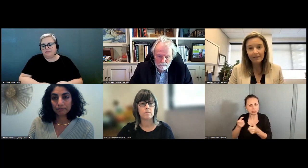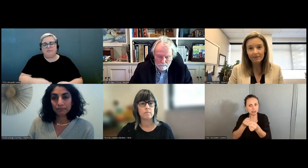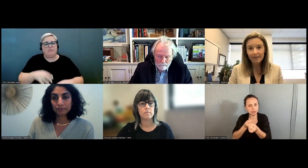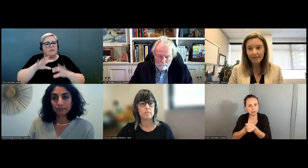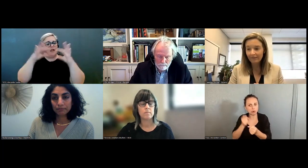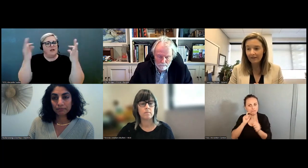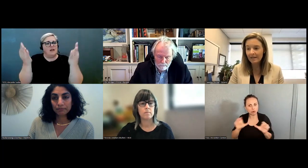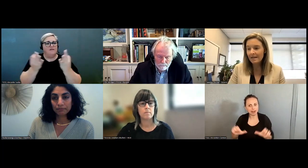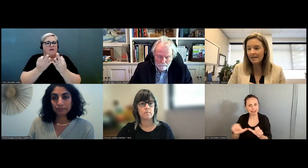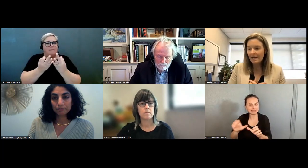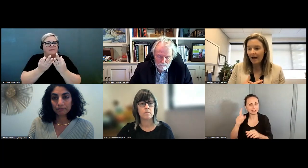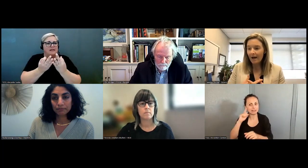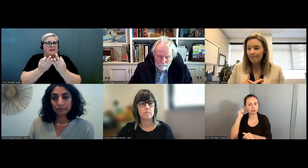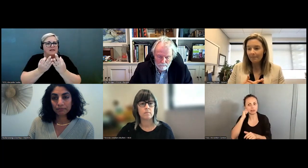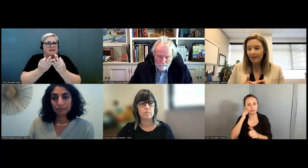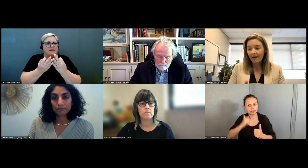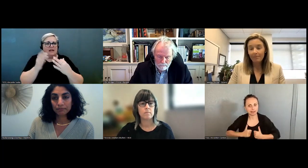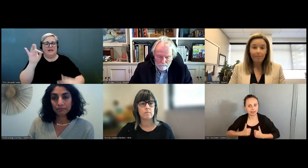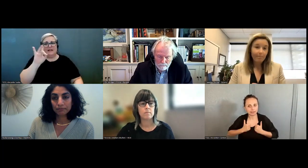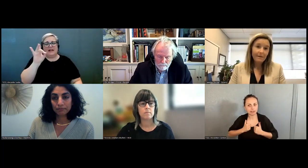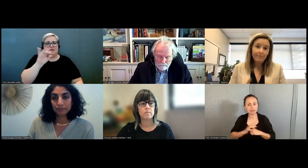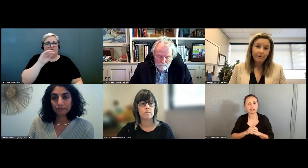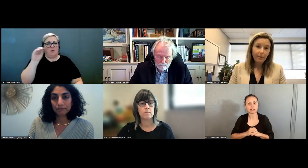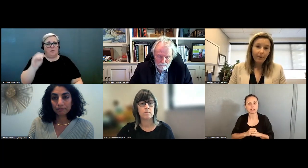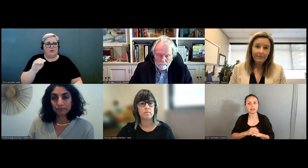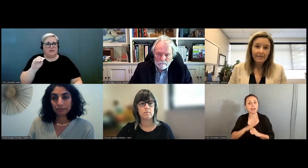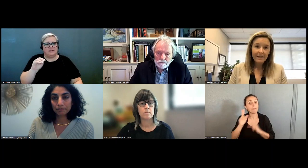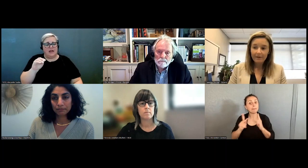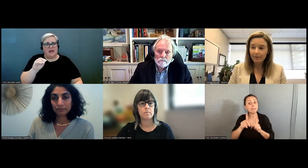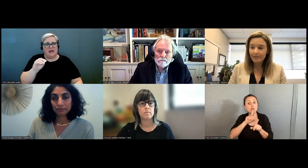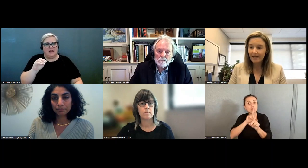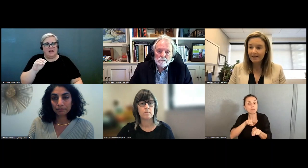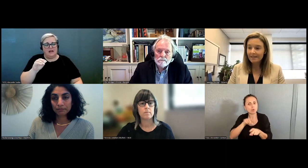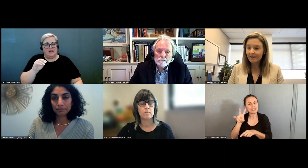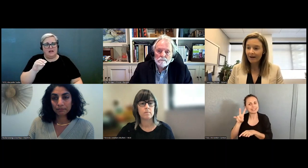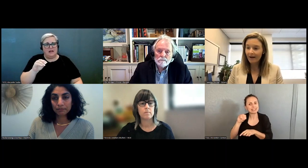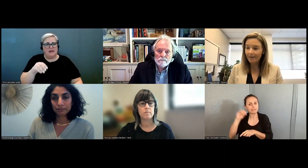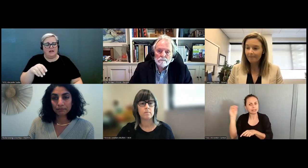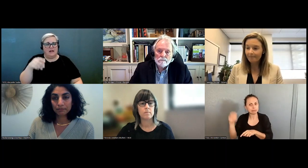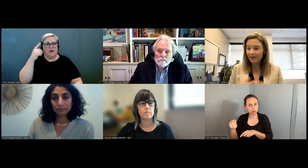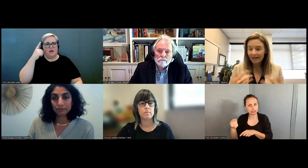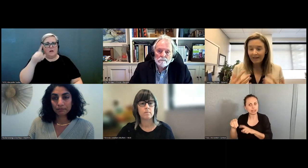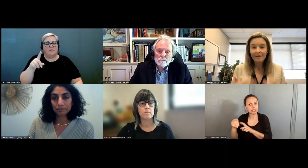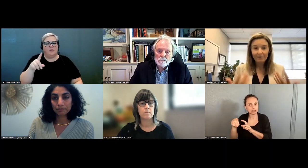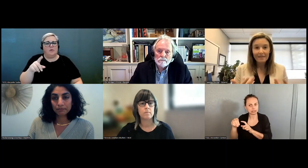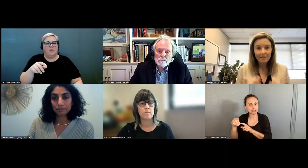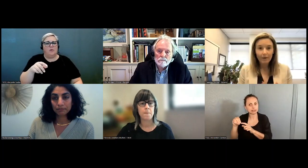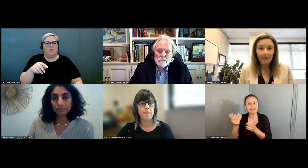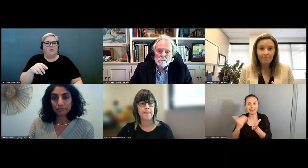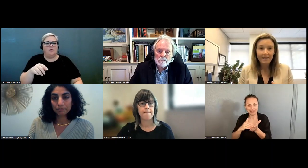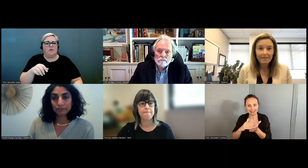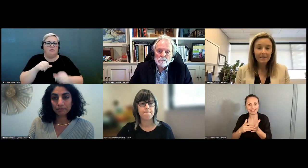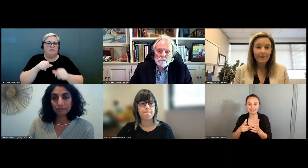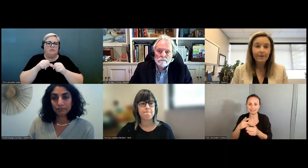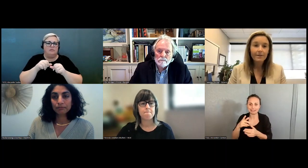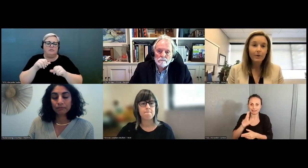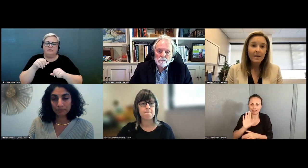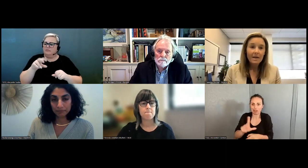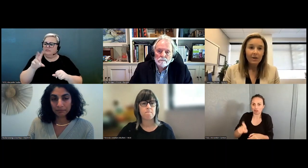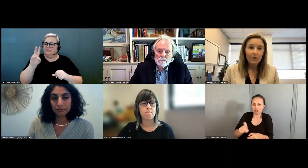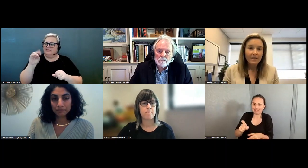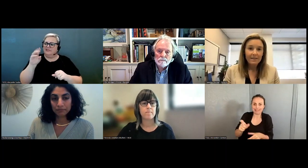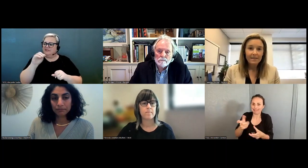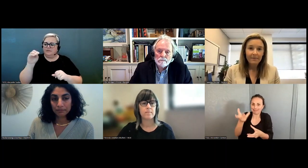for activities of daily living. And people are reporting about 70%, again, of needs going unmet still.